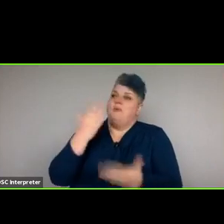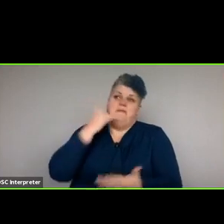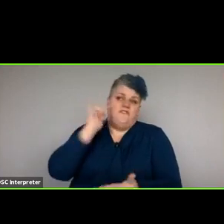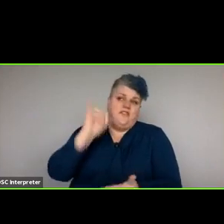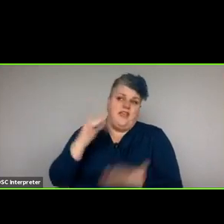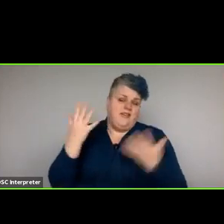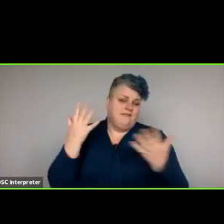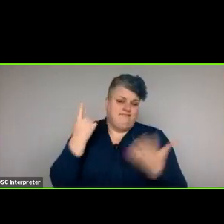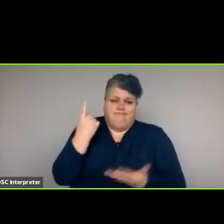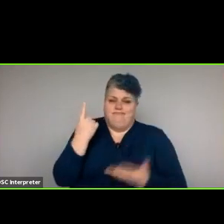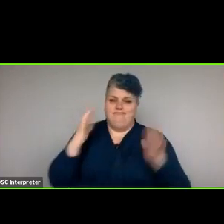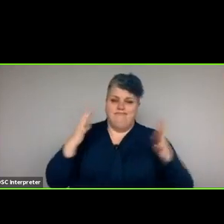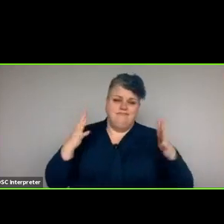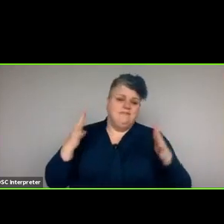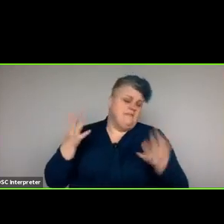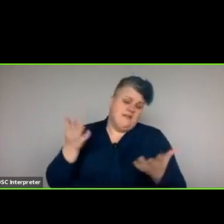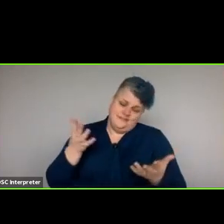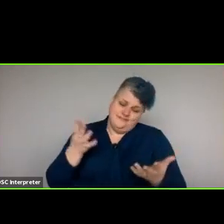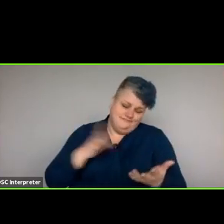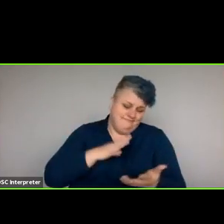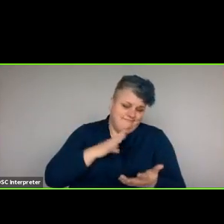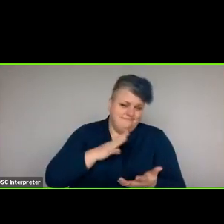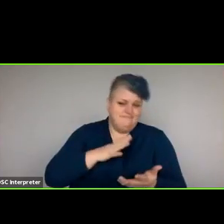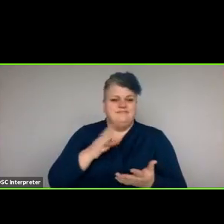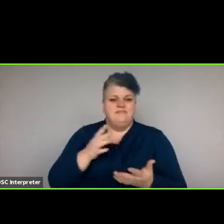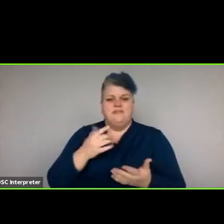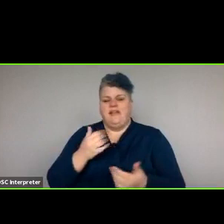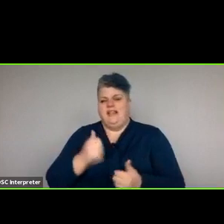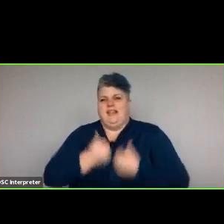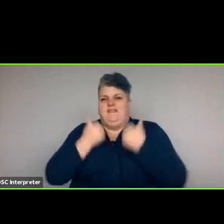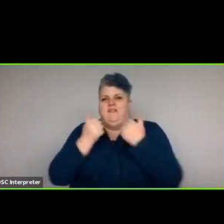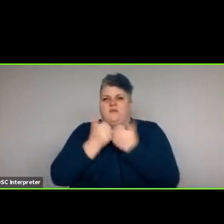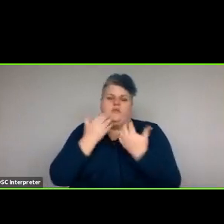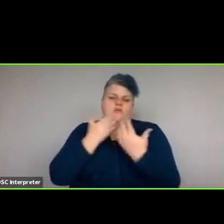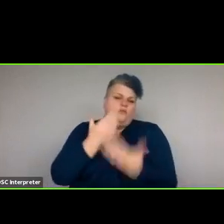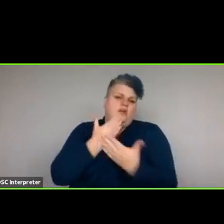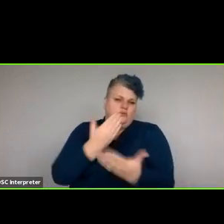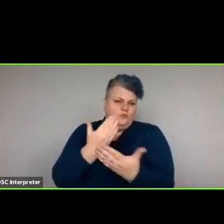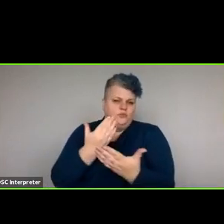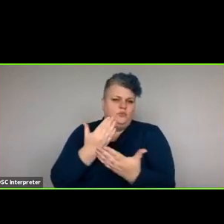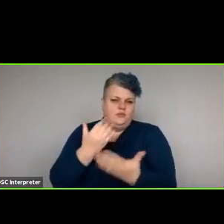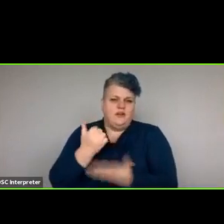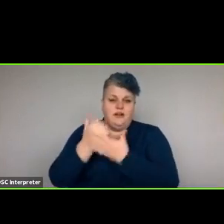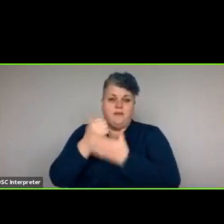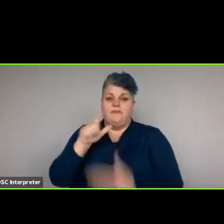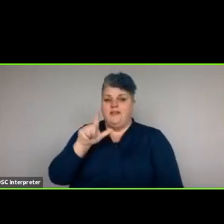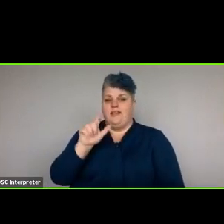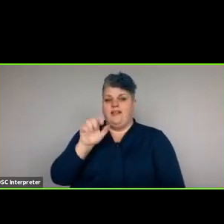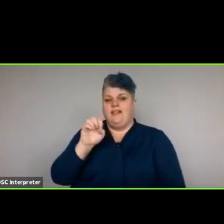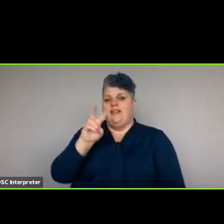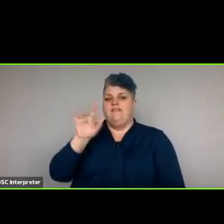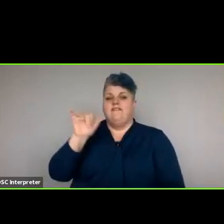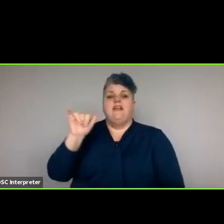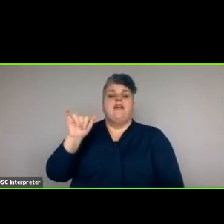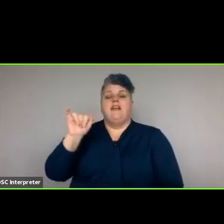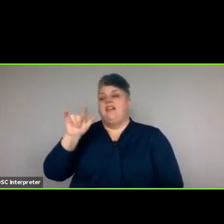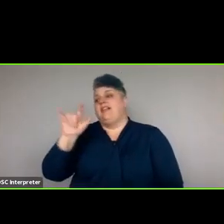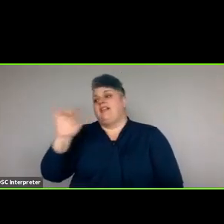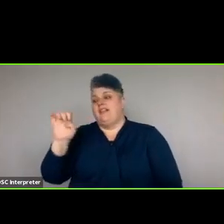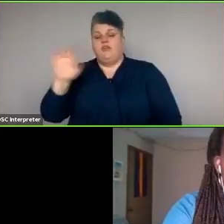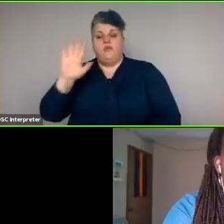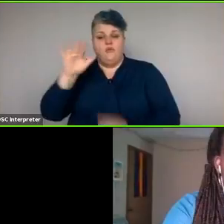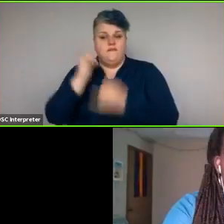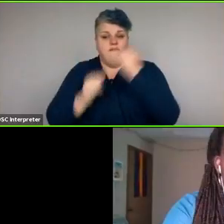day. But living in gratitude definitely is a help. Lavelle, what are your final thoughts